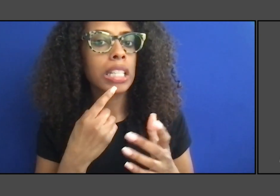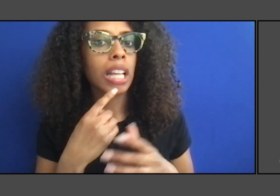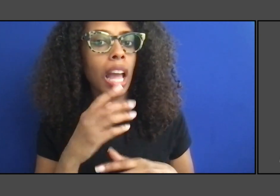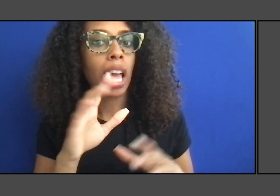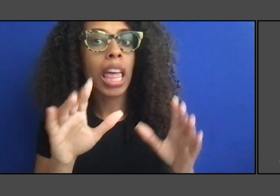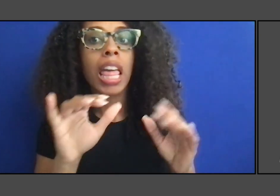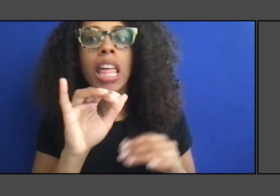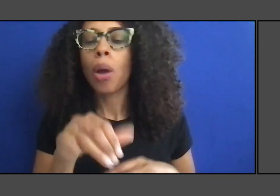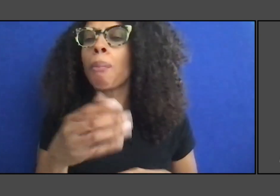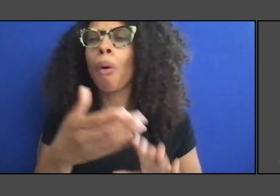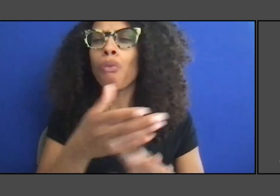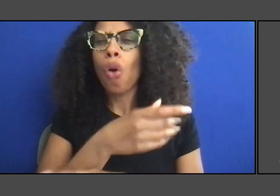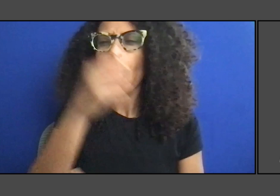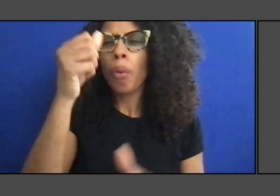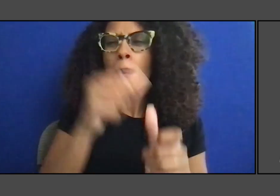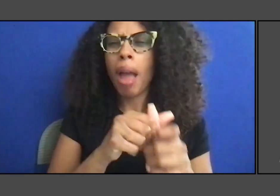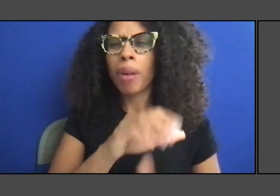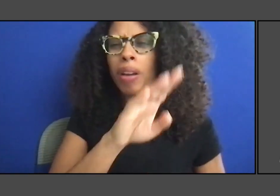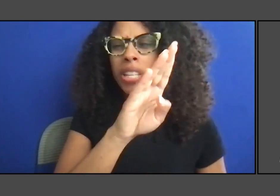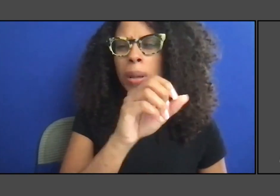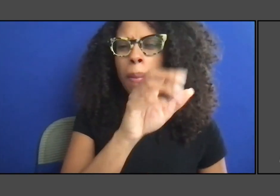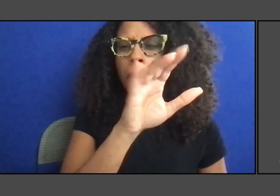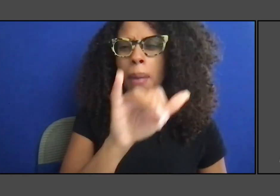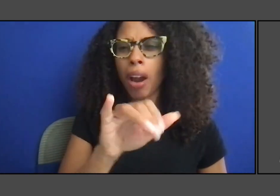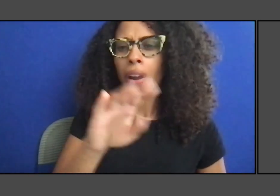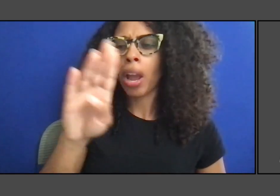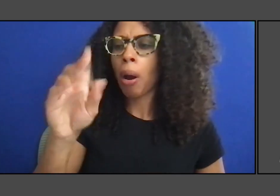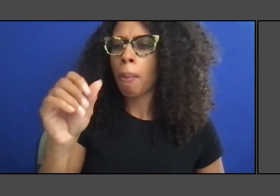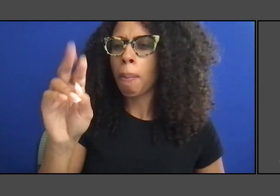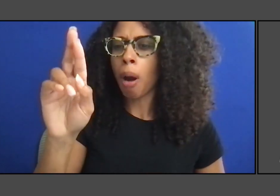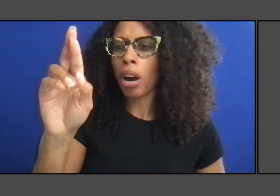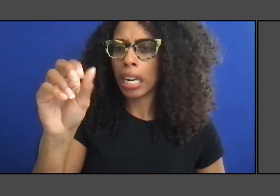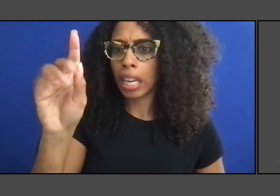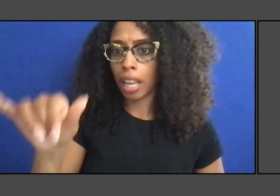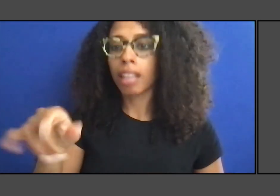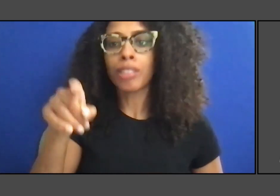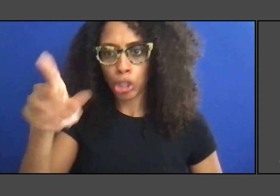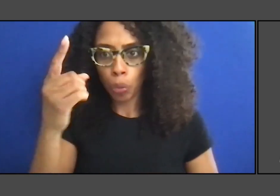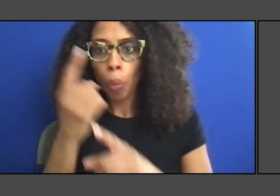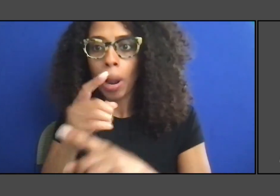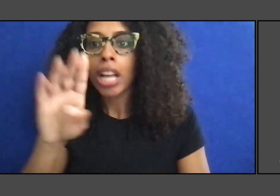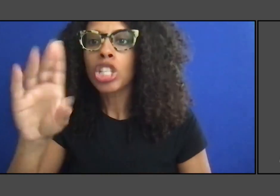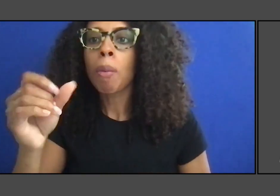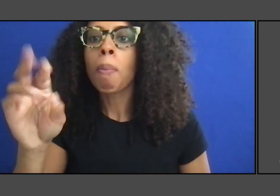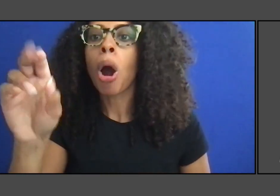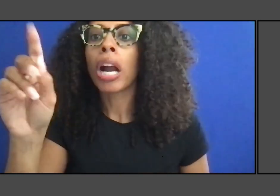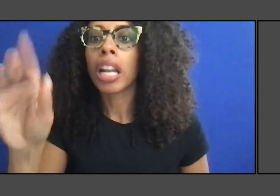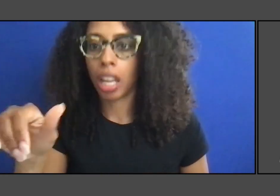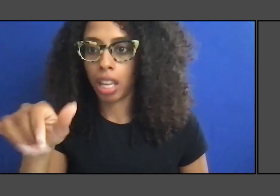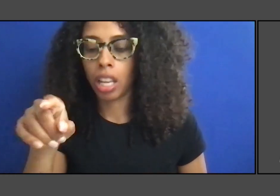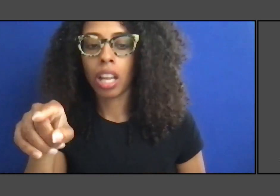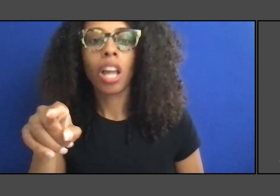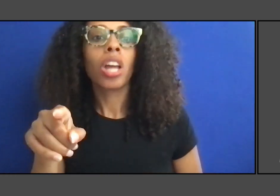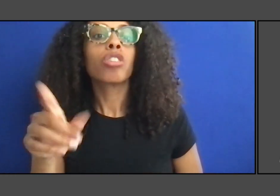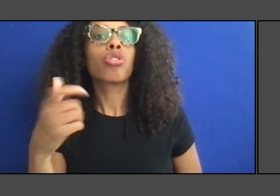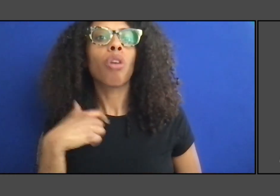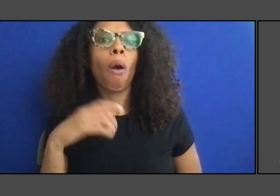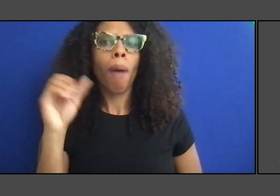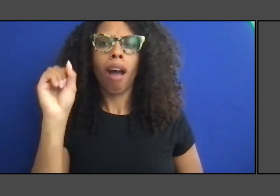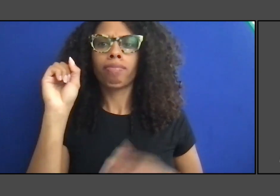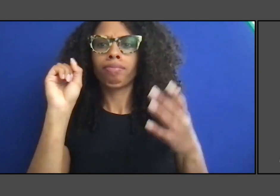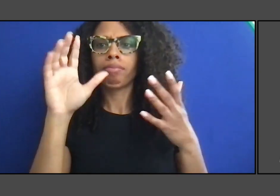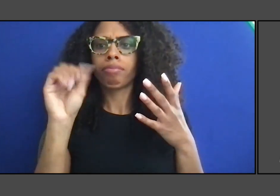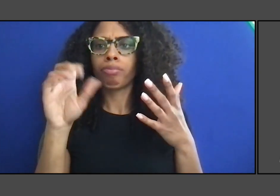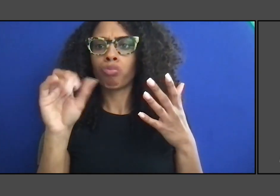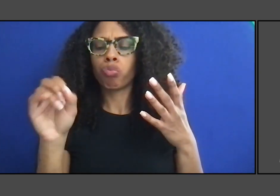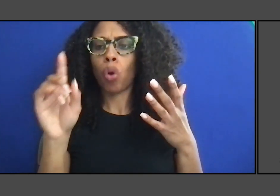him his props. Thank Yes. you. And I'll throw out a couple questions and just take whatever piece you want and throw something out so